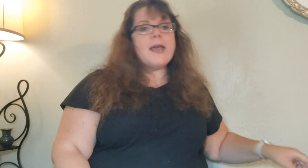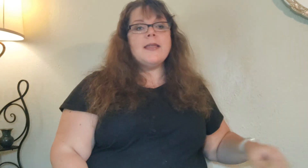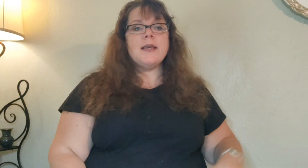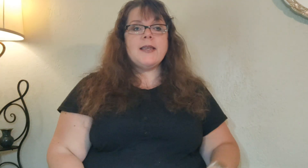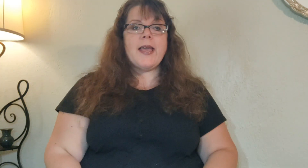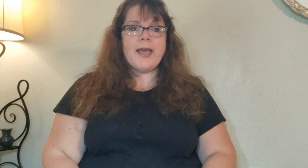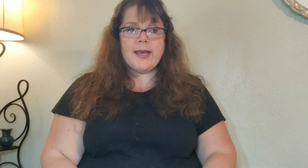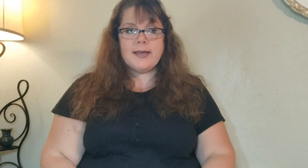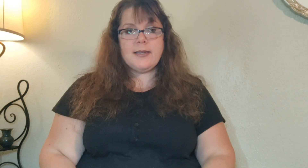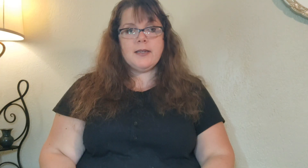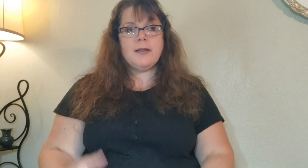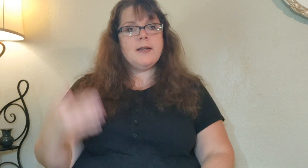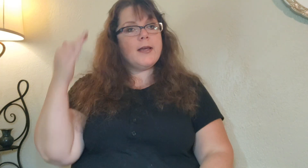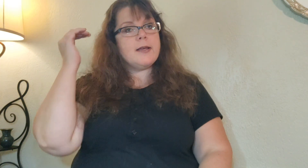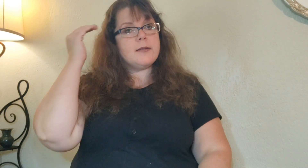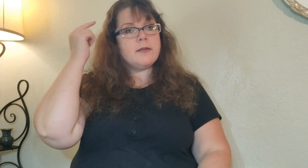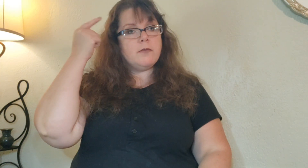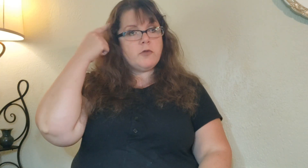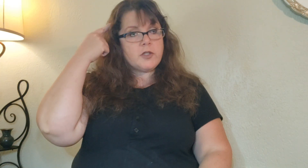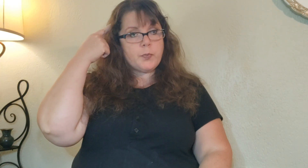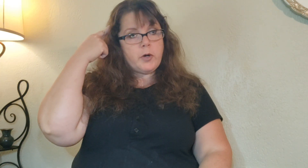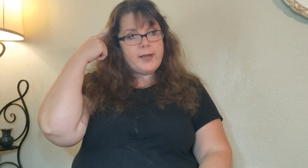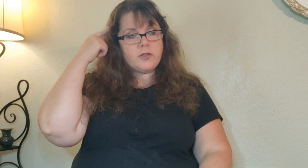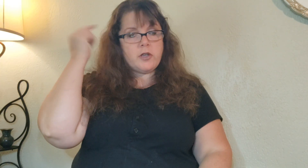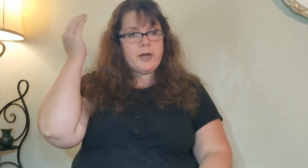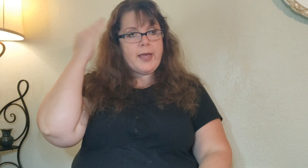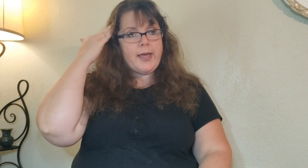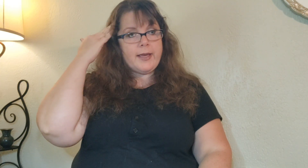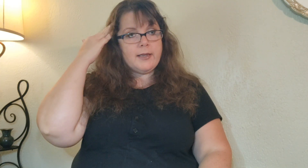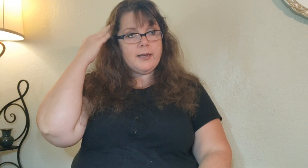And then head is just pointing to your head.